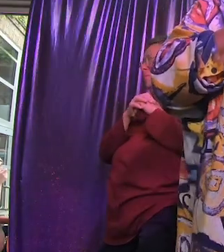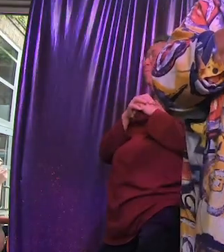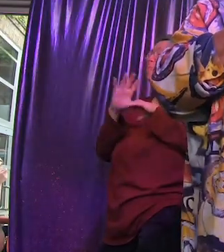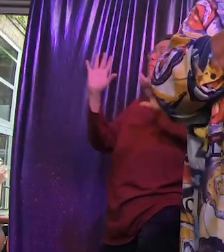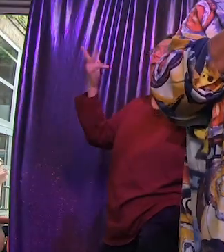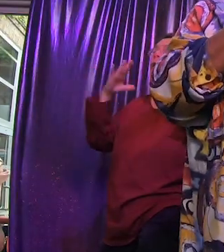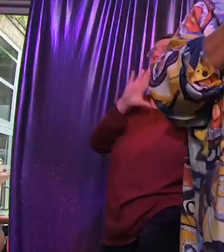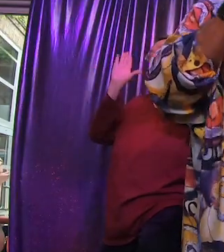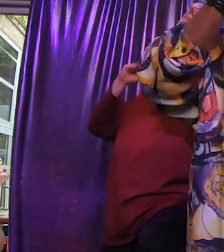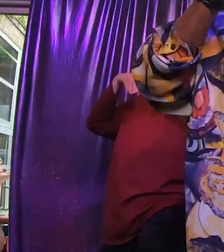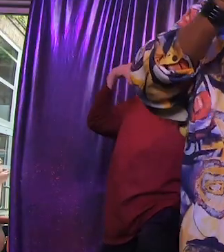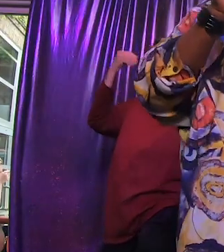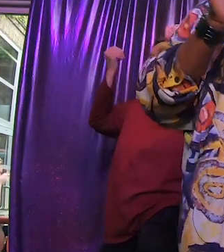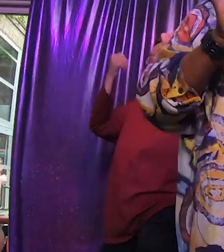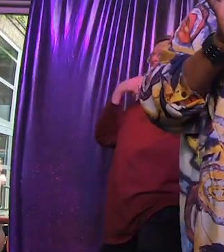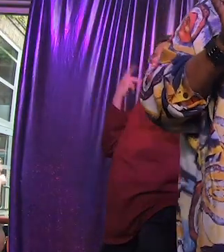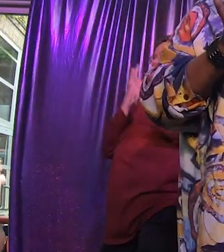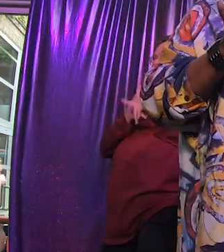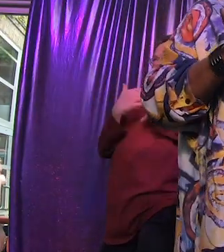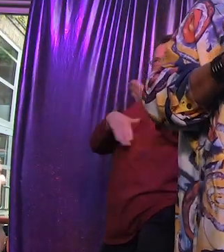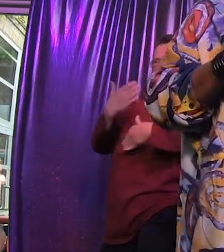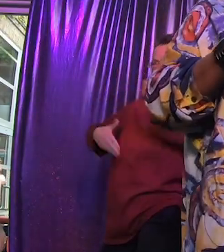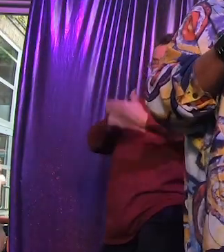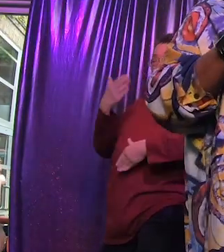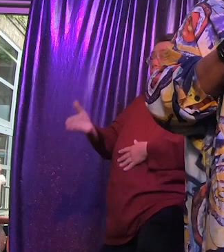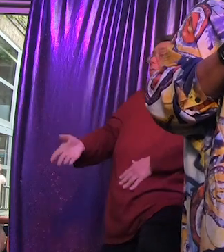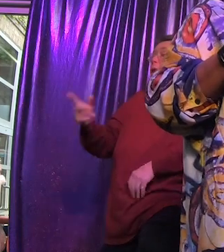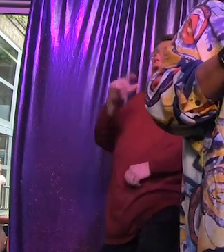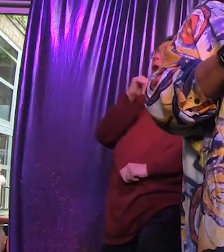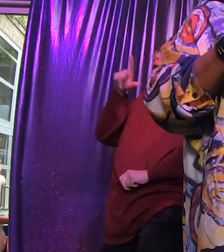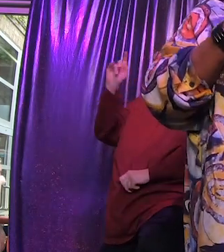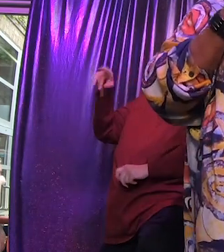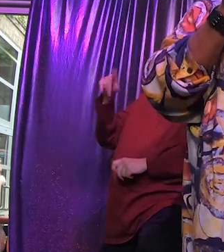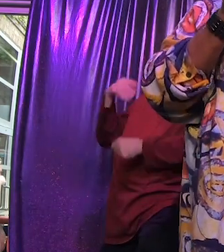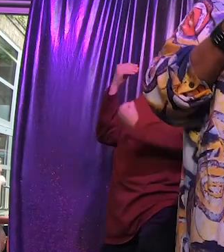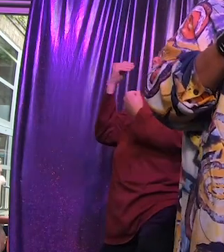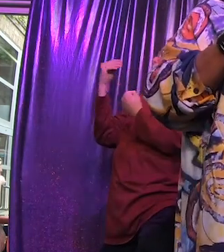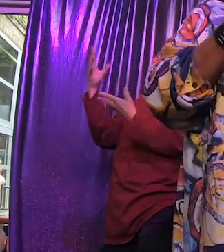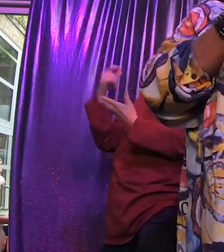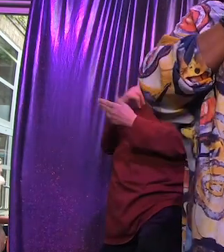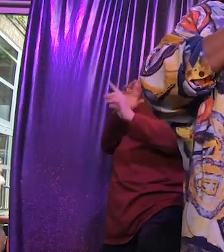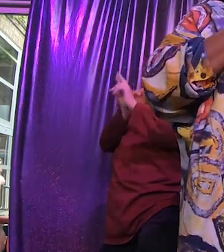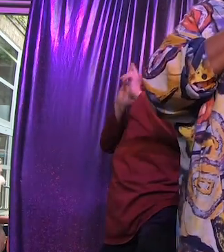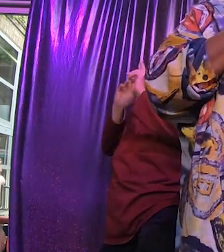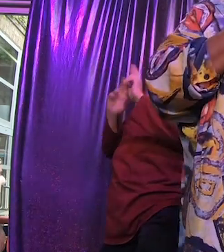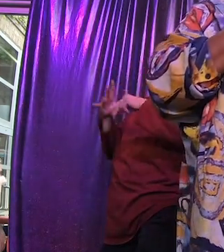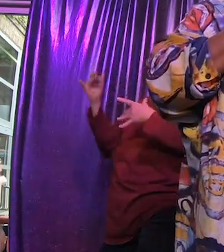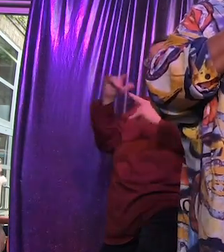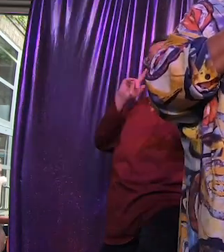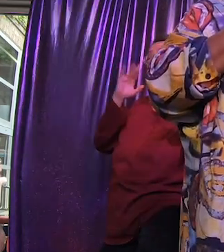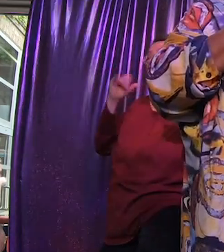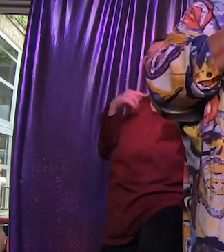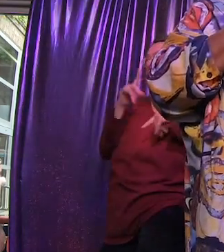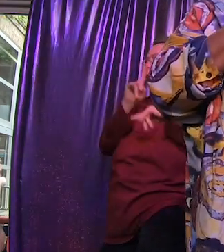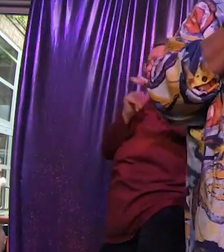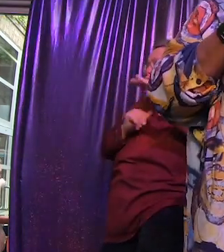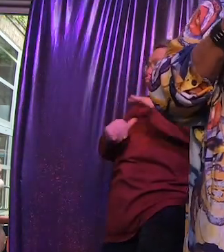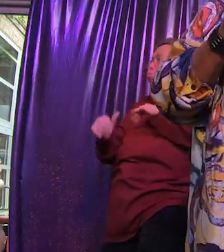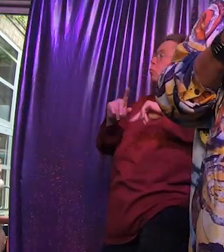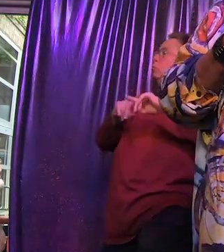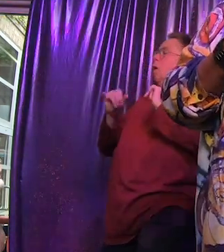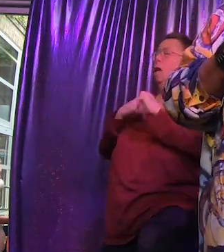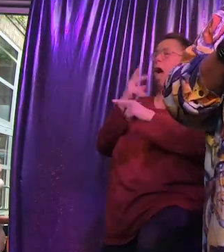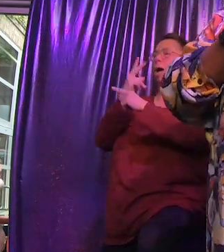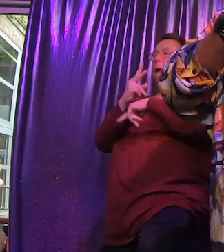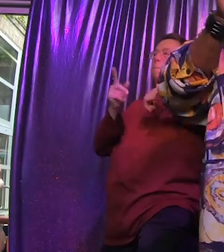I smiled and I kept it moving. I didn't need to give them the response they may have expected, but kept